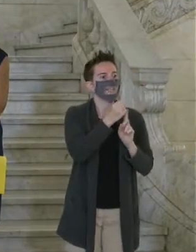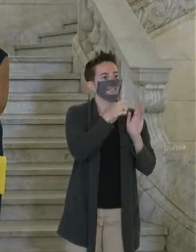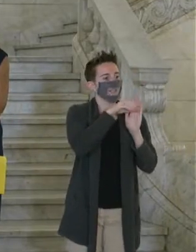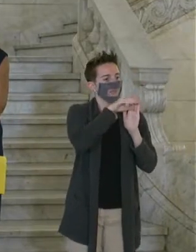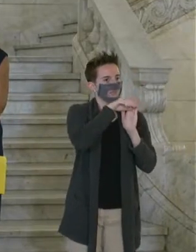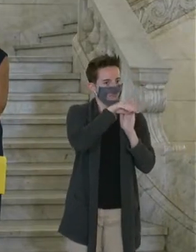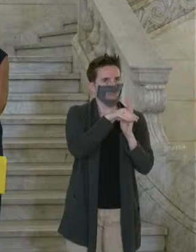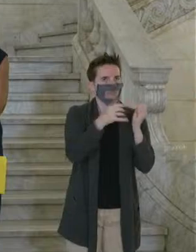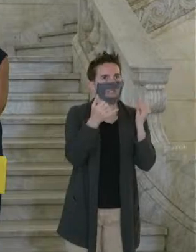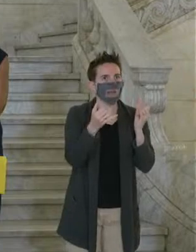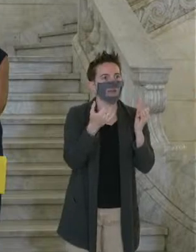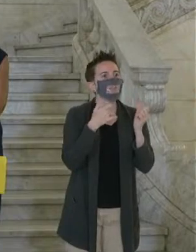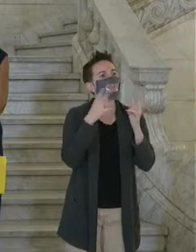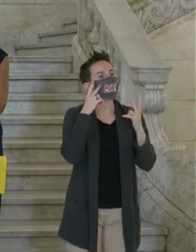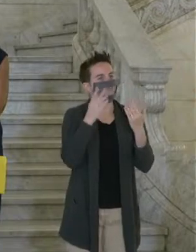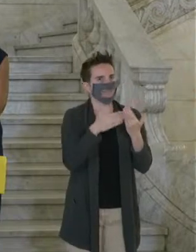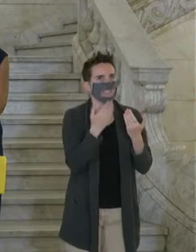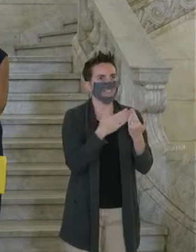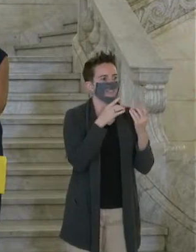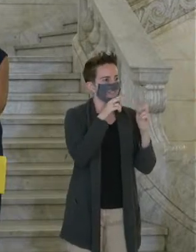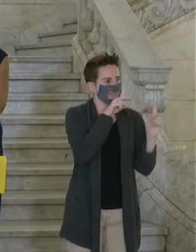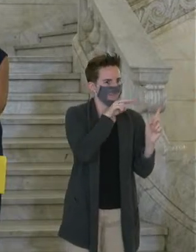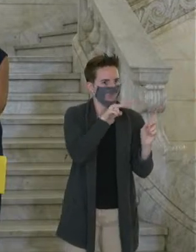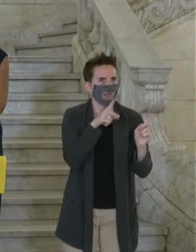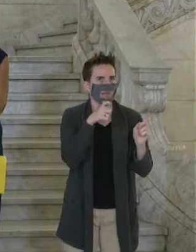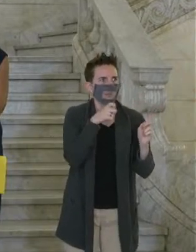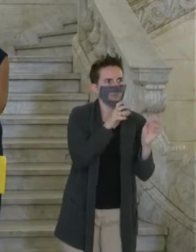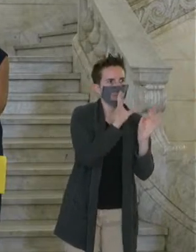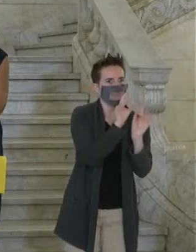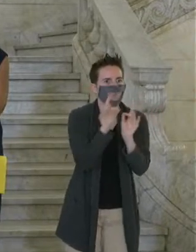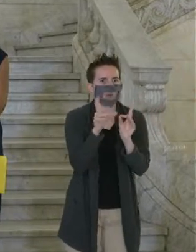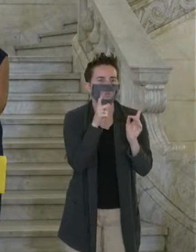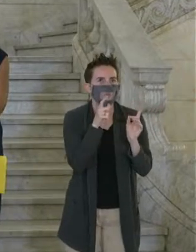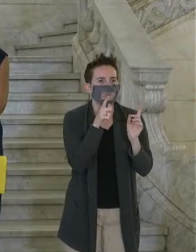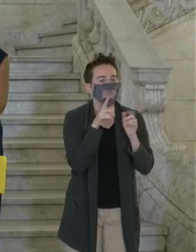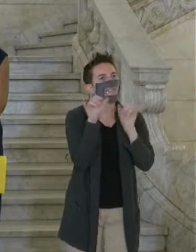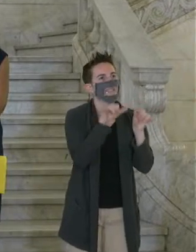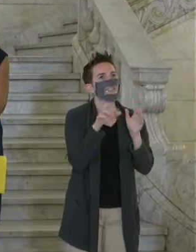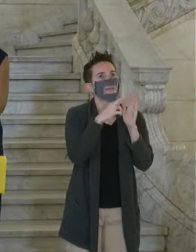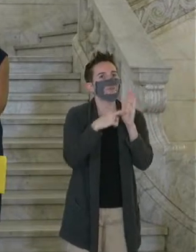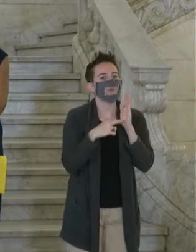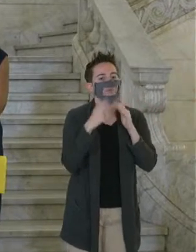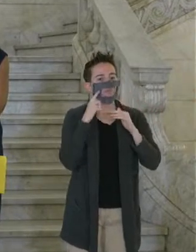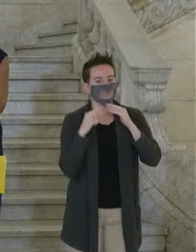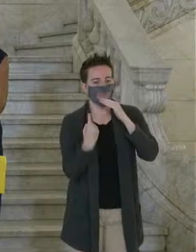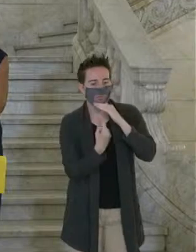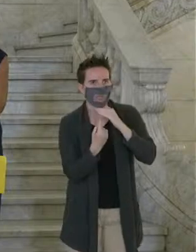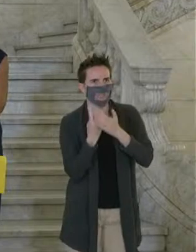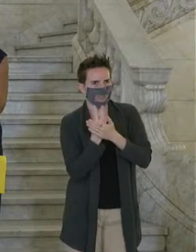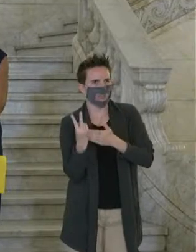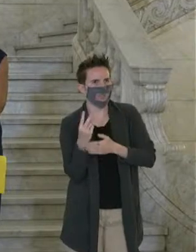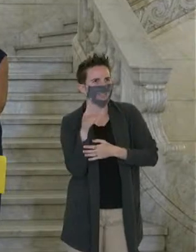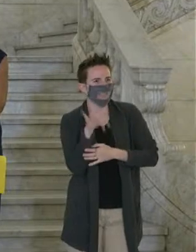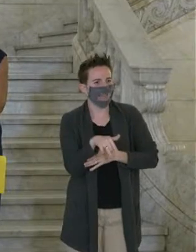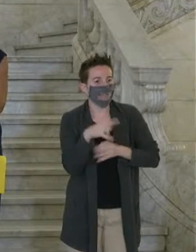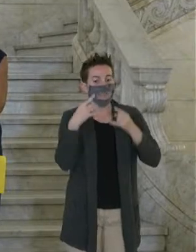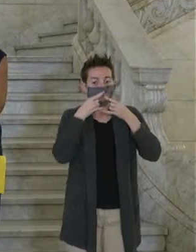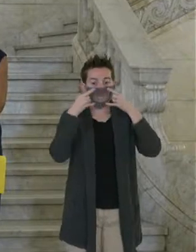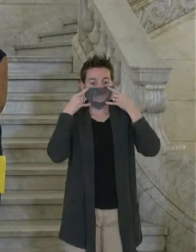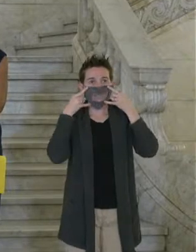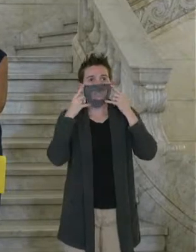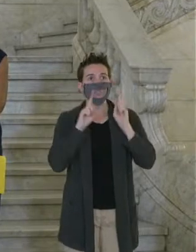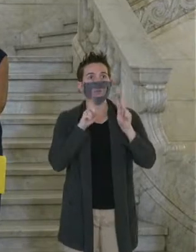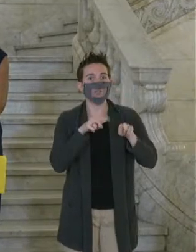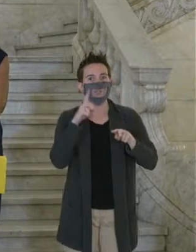that successfully. Isolation and quarantine orders will remain. Mask wearing orders in residential